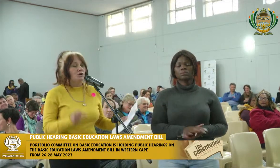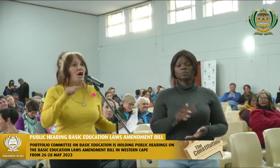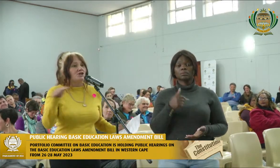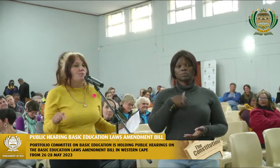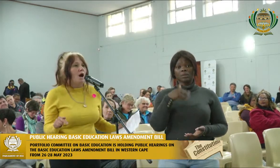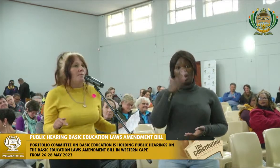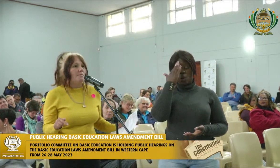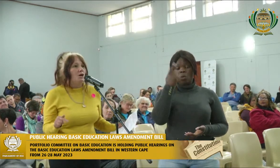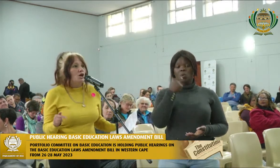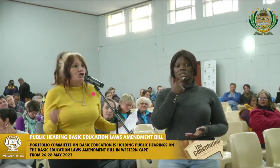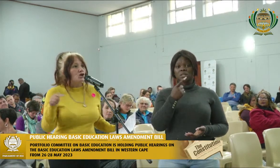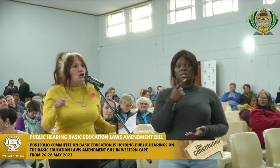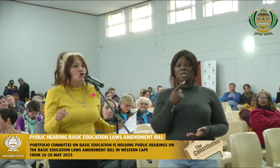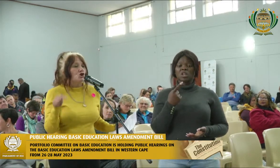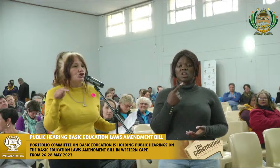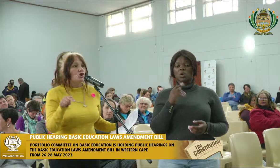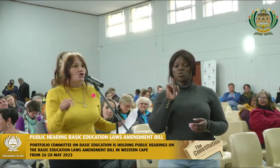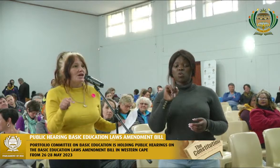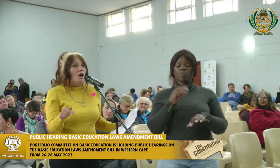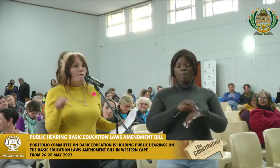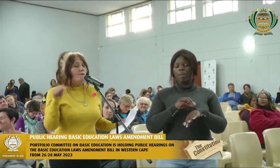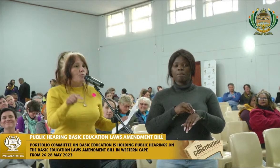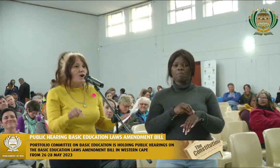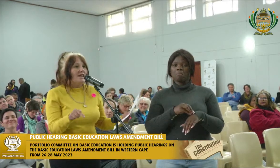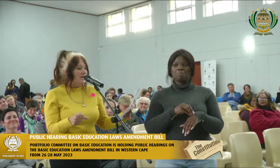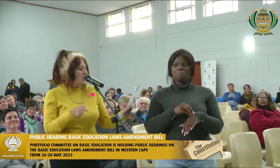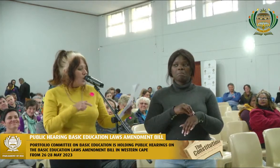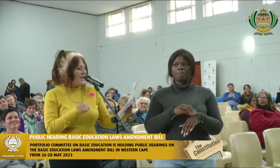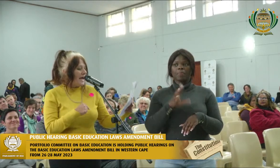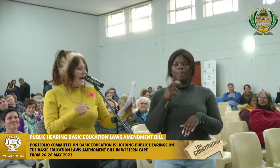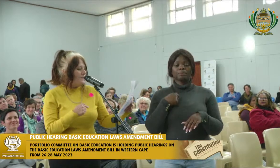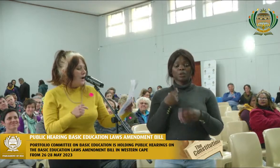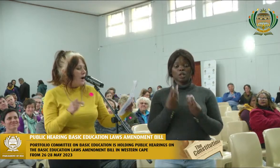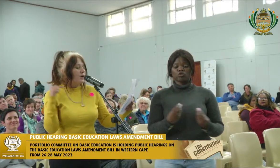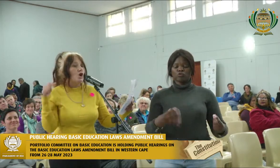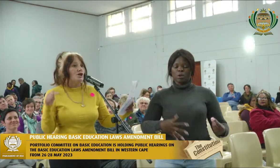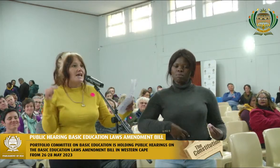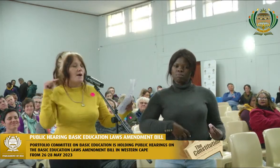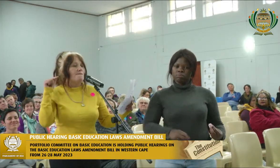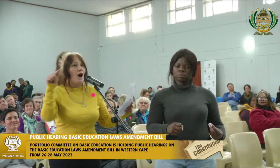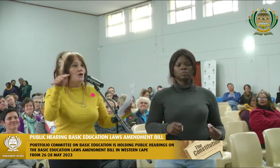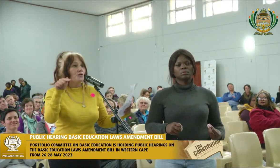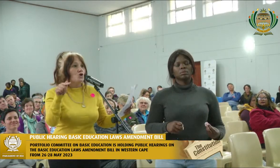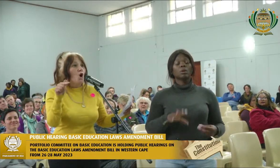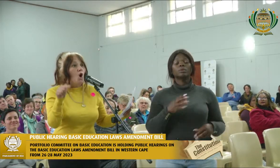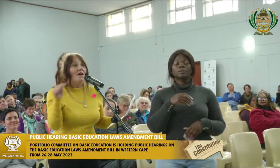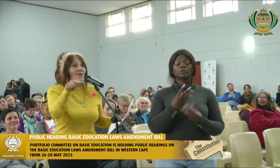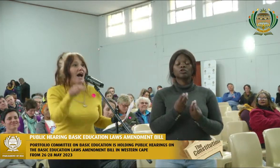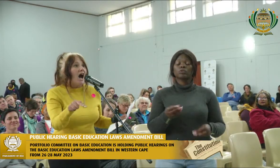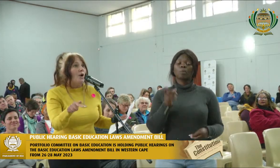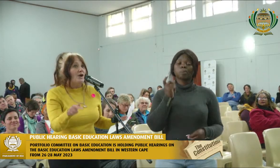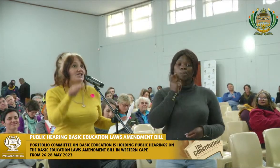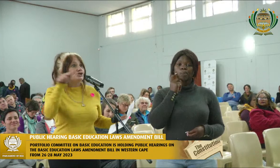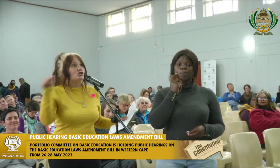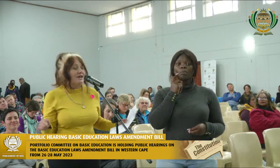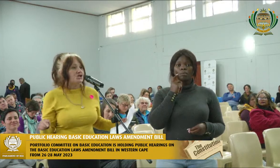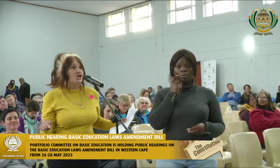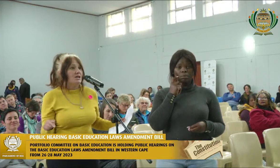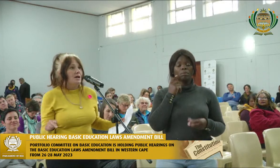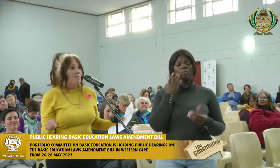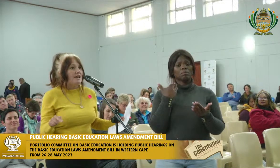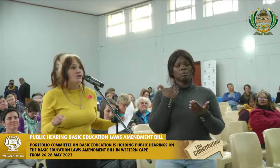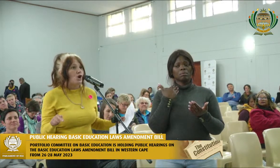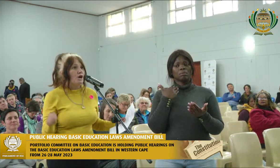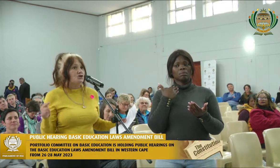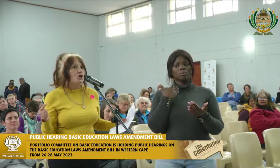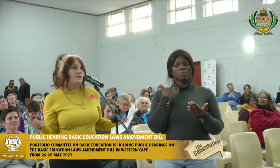to me, well, not your problem. Should your children fall pregnant, we have, because they have followed through with our